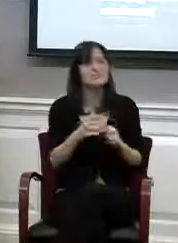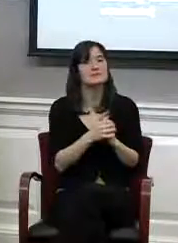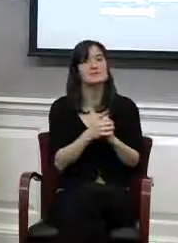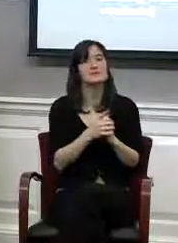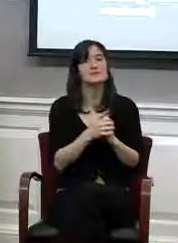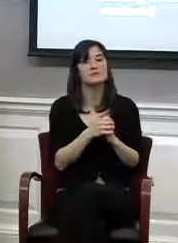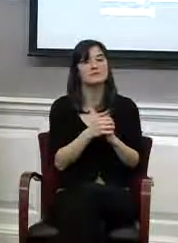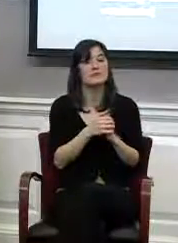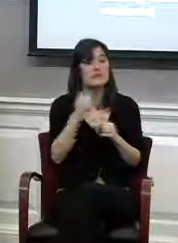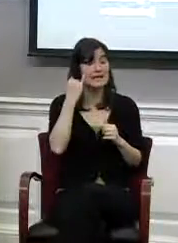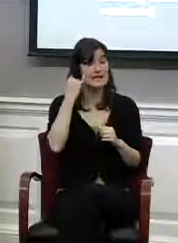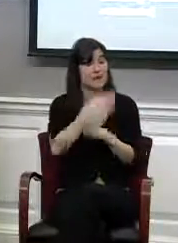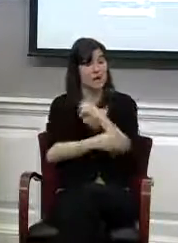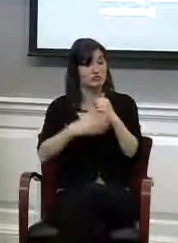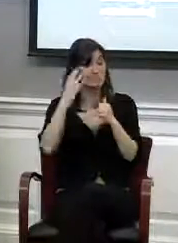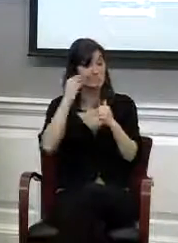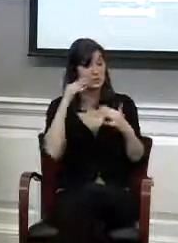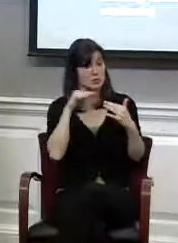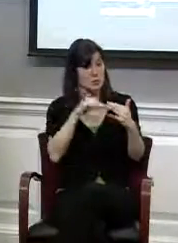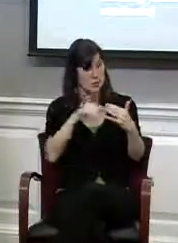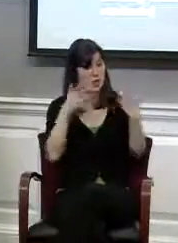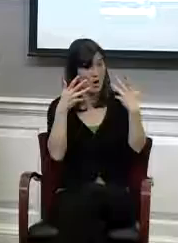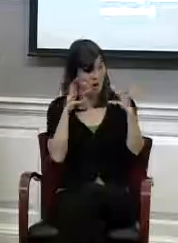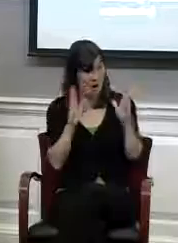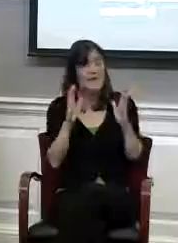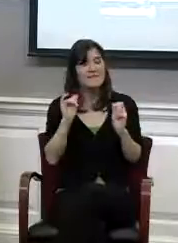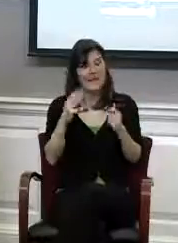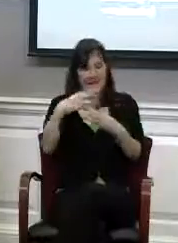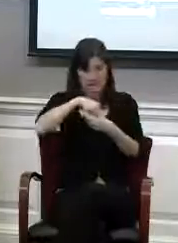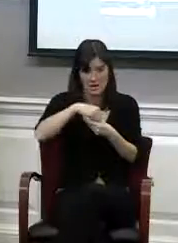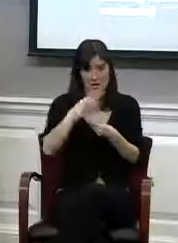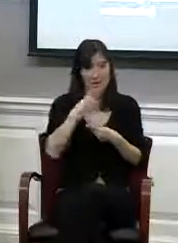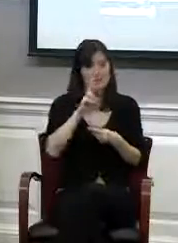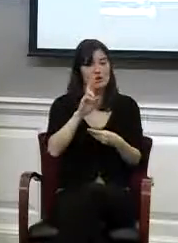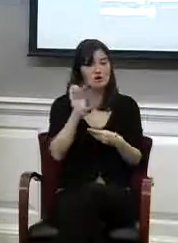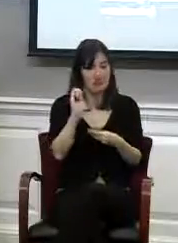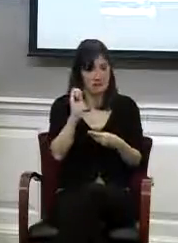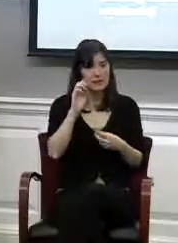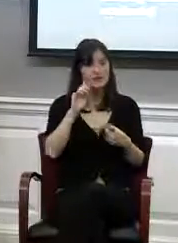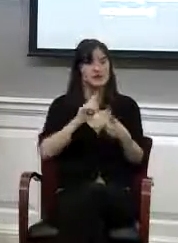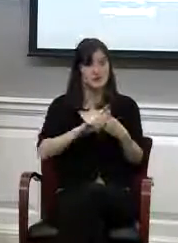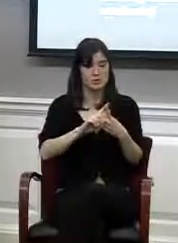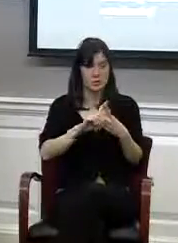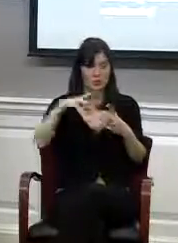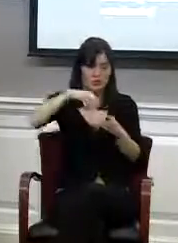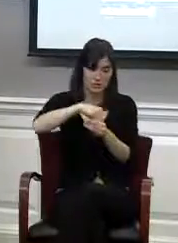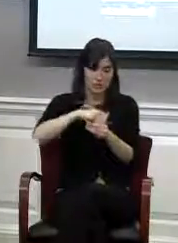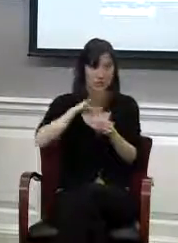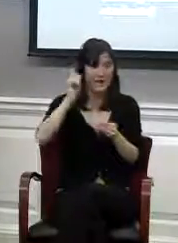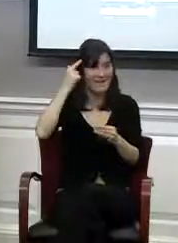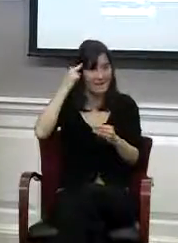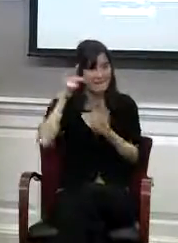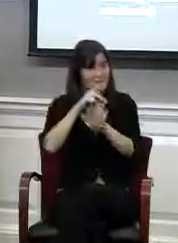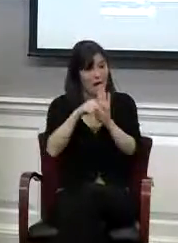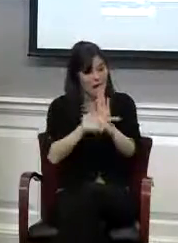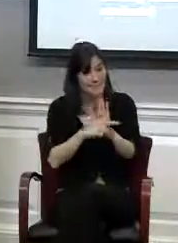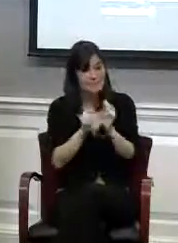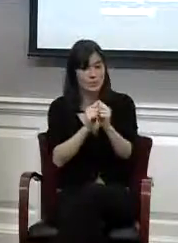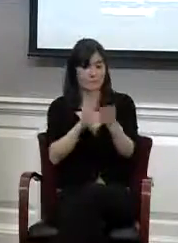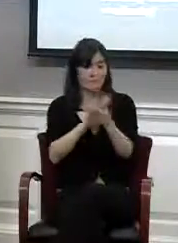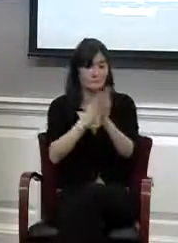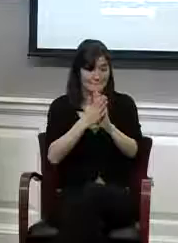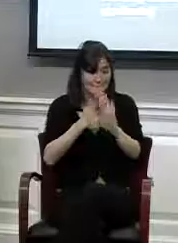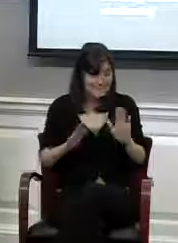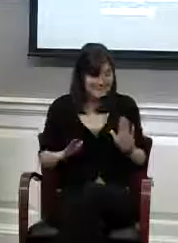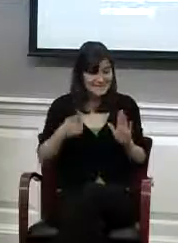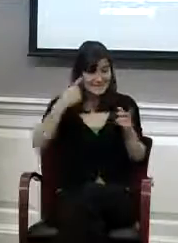education can embody a reconciliation strategy, often incorporated into government policy or peace accords, as has been seen in nations as